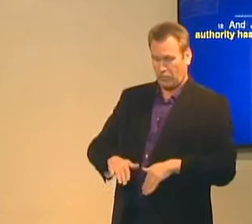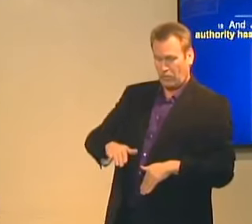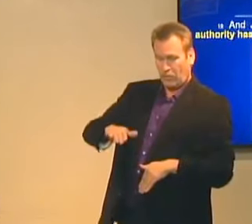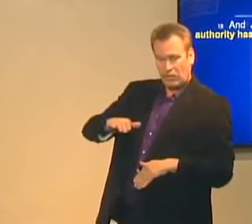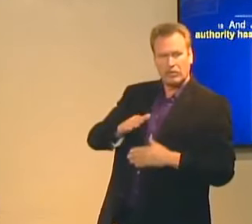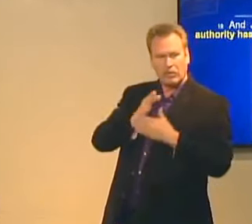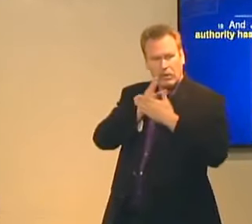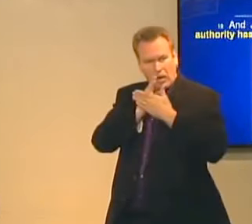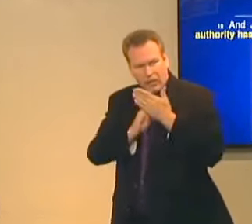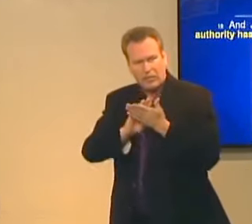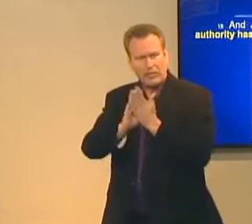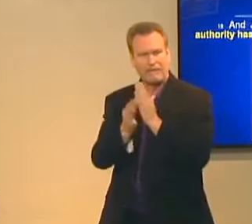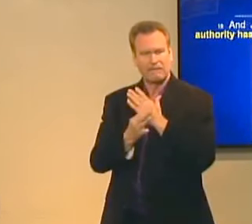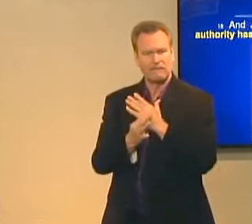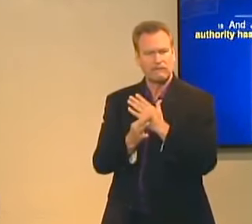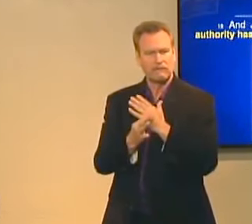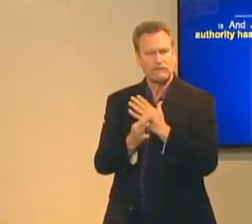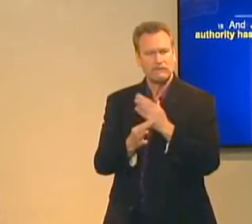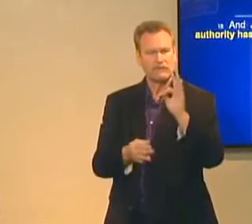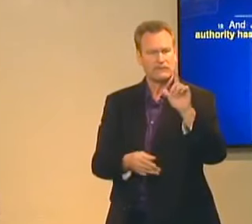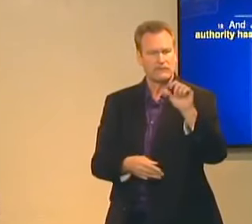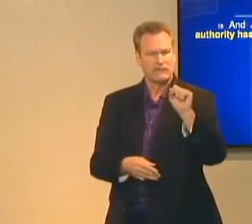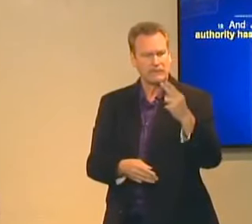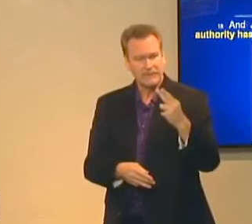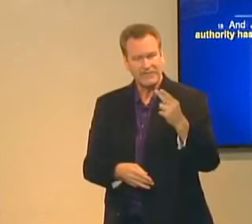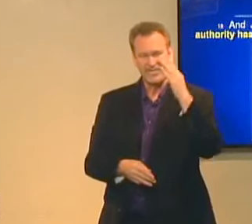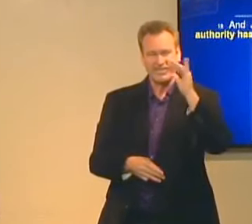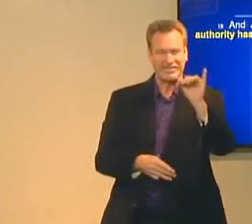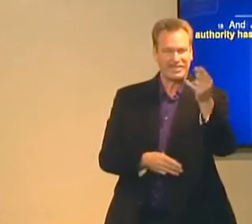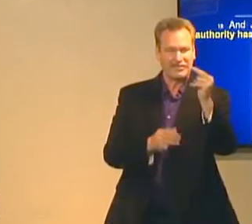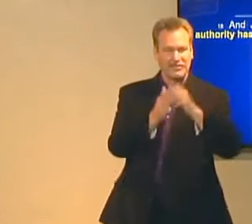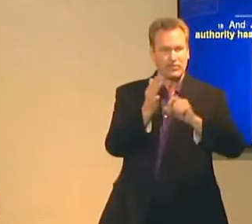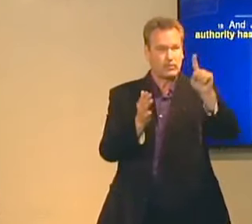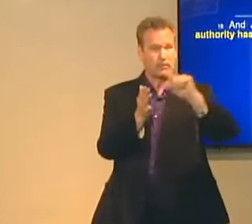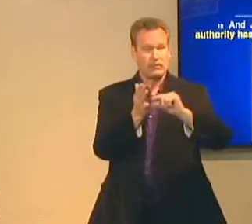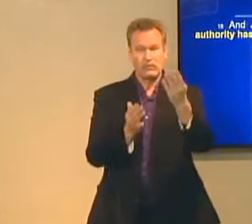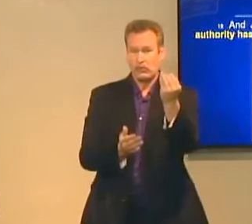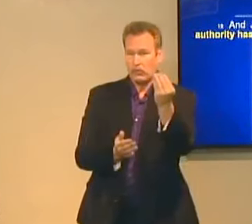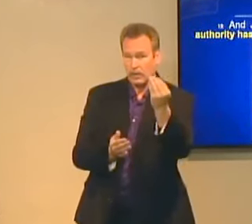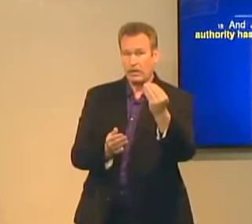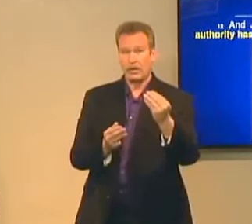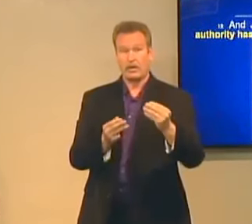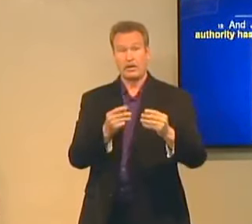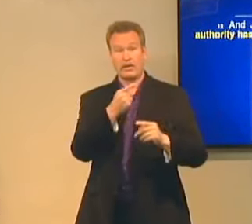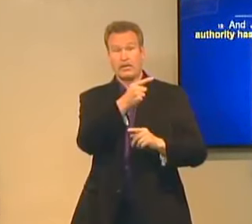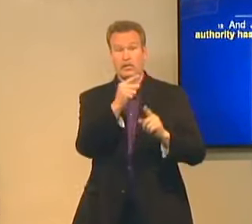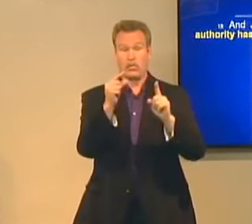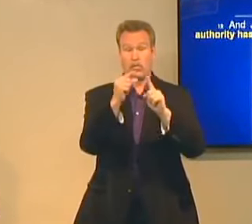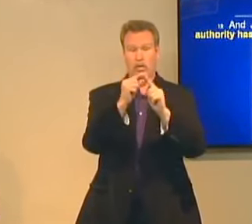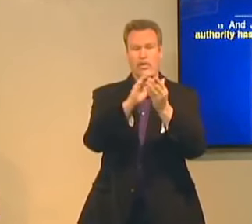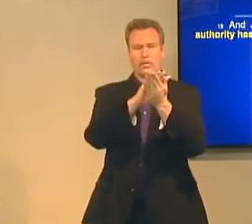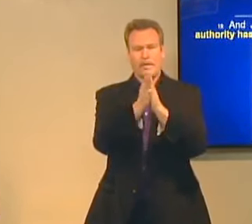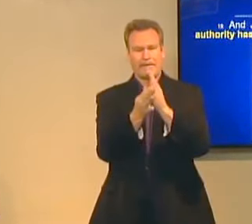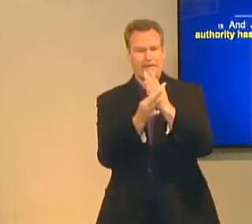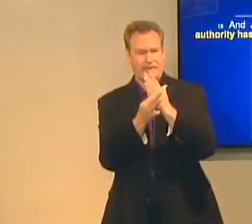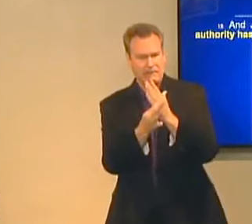He grew up. He was a humble man. He became flesh. God became flesh. John talks about this. says, That the